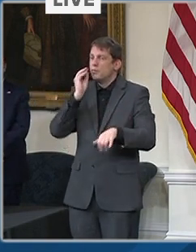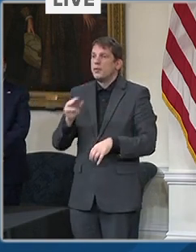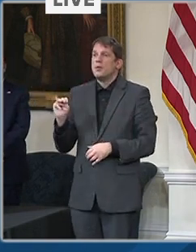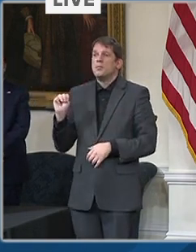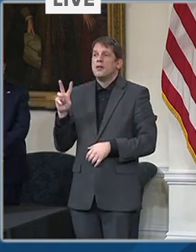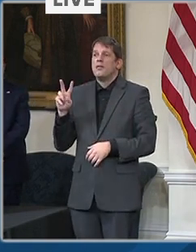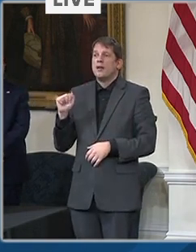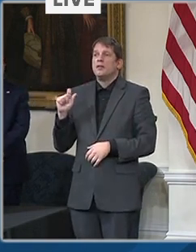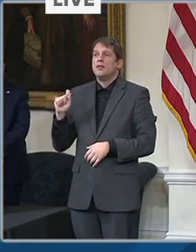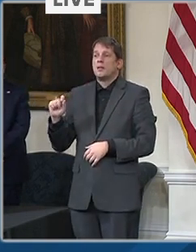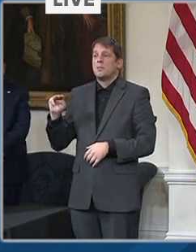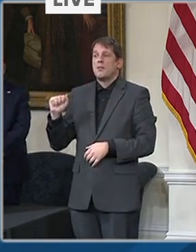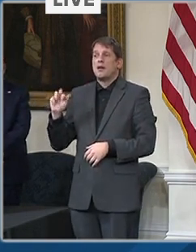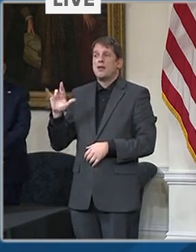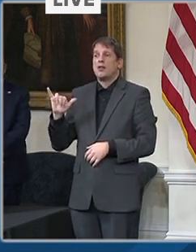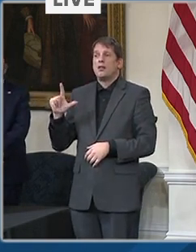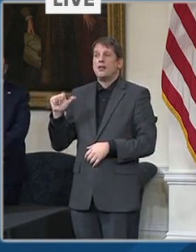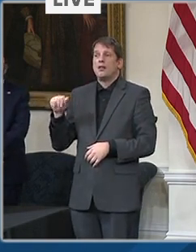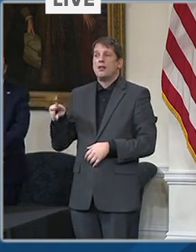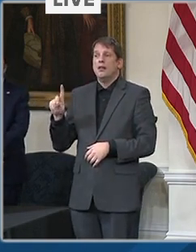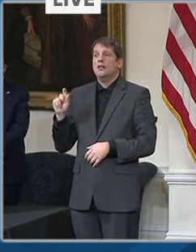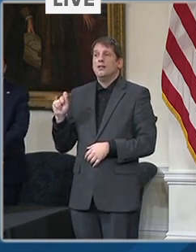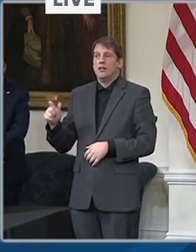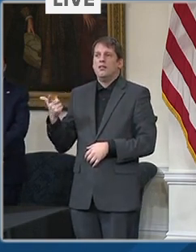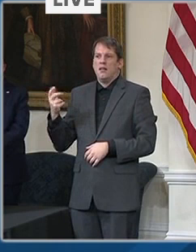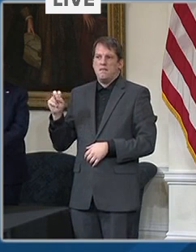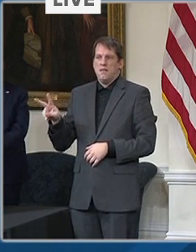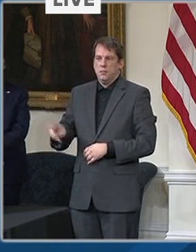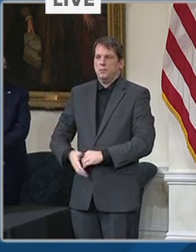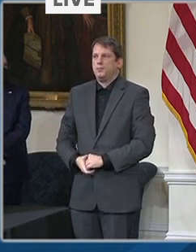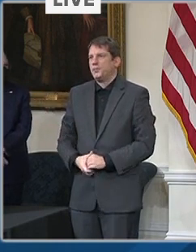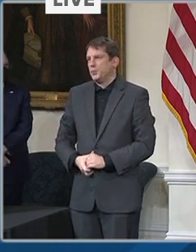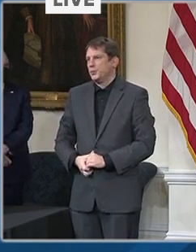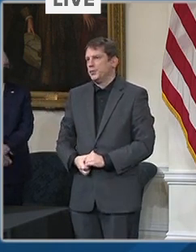at easypassmaryland.com and at